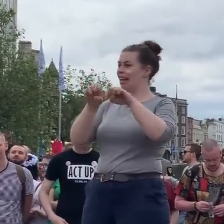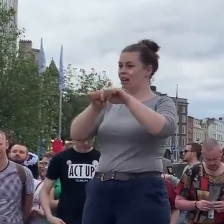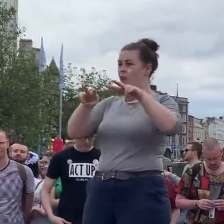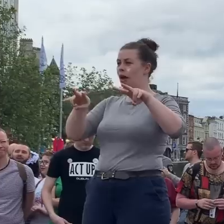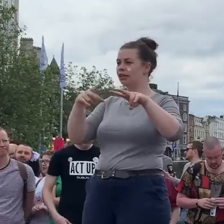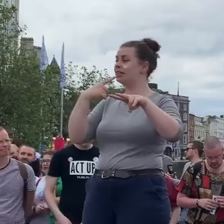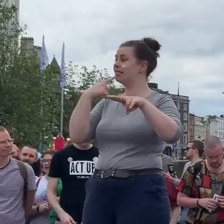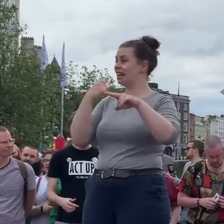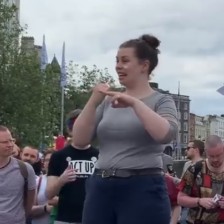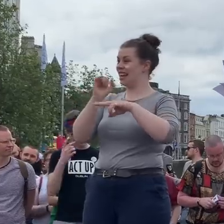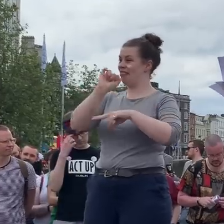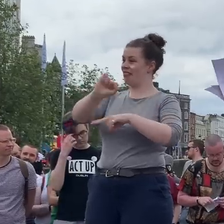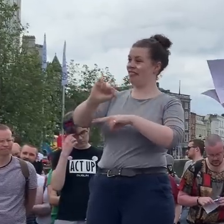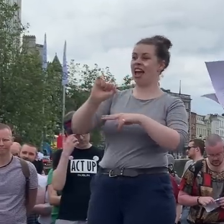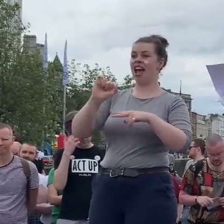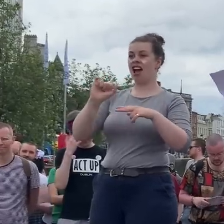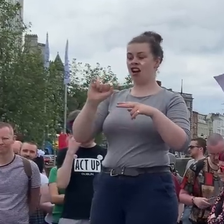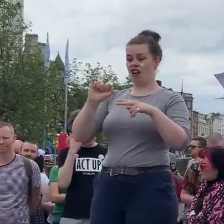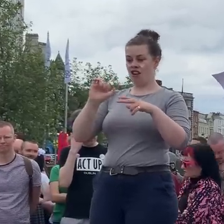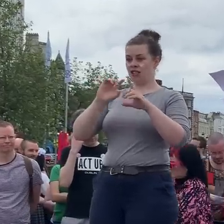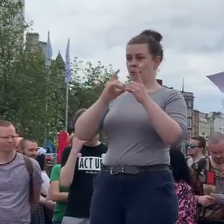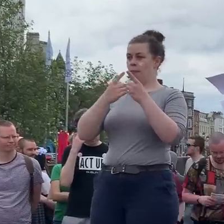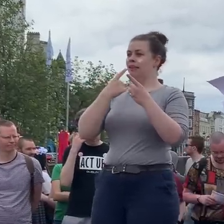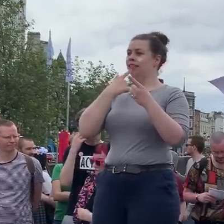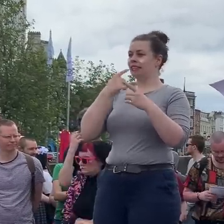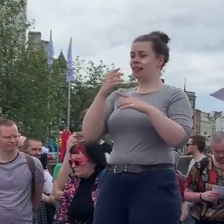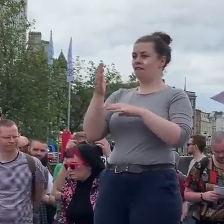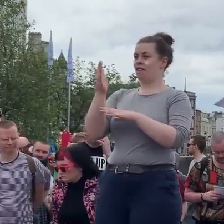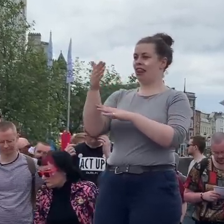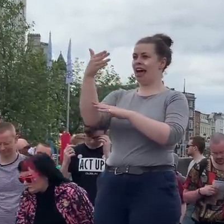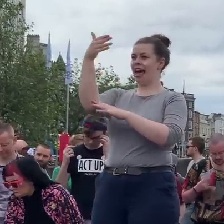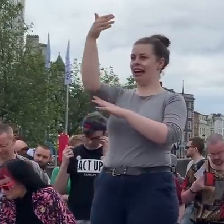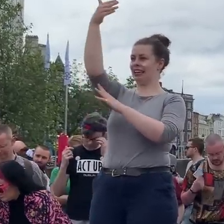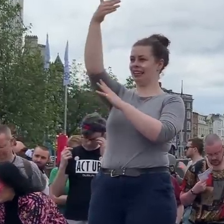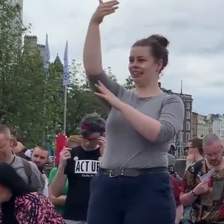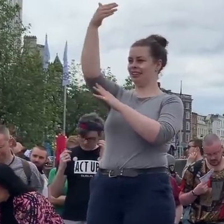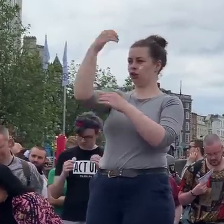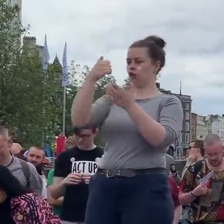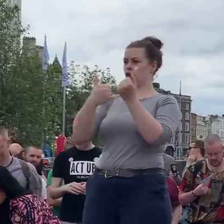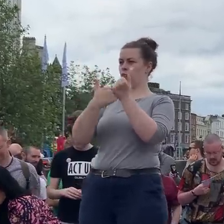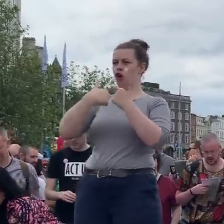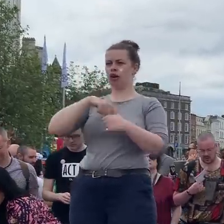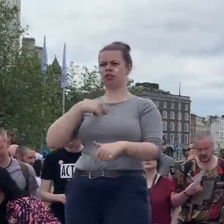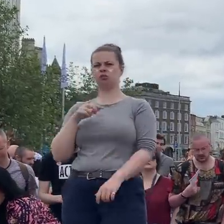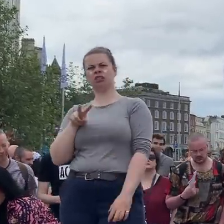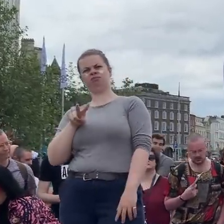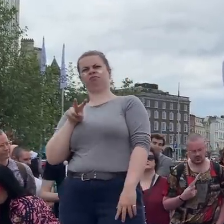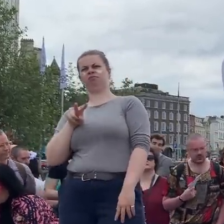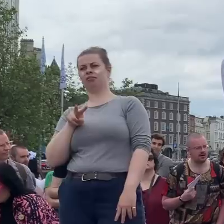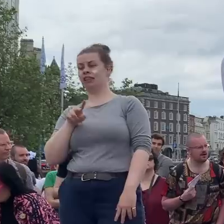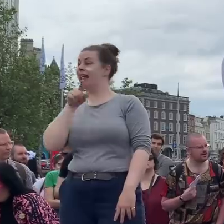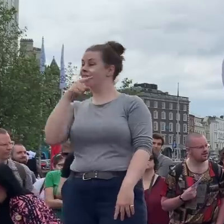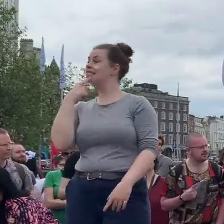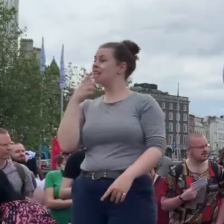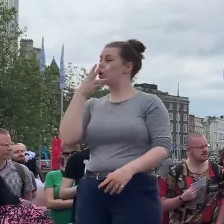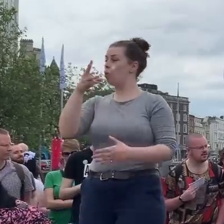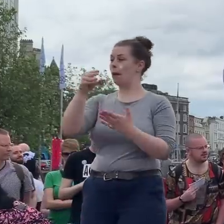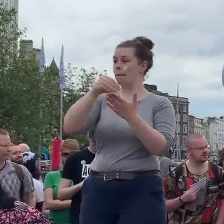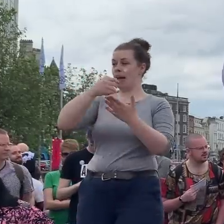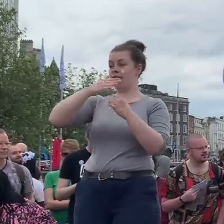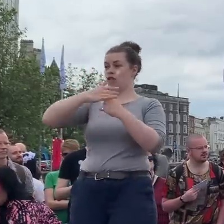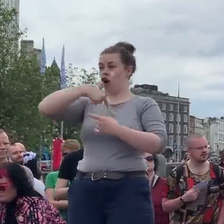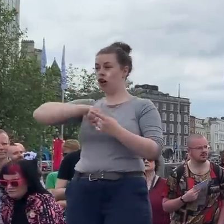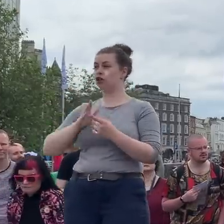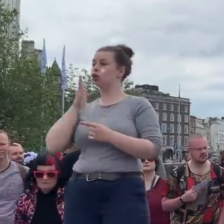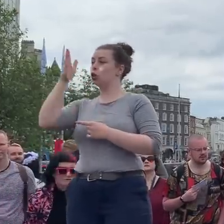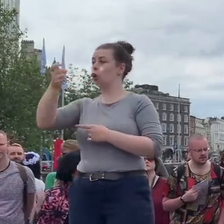flag in their building, marking the beginning of Pride festivities, not a protest. Then the Department of Justice said they would pay for asylum seekers to